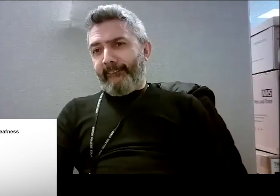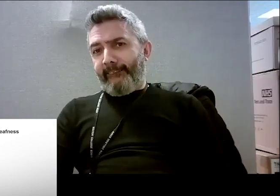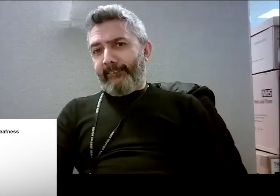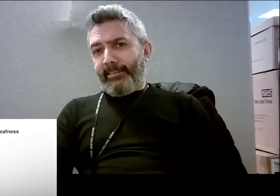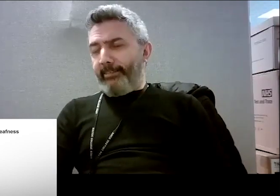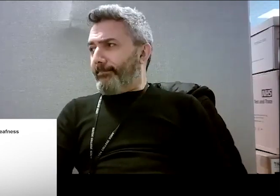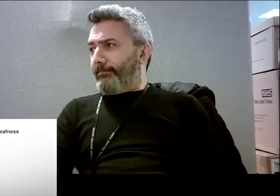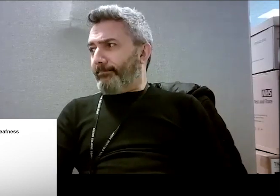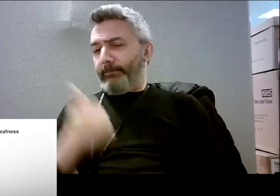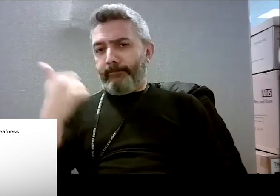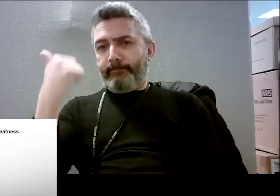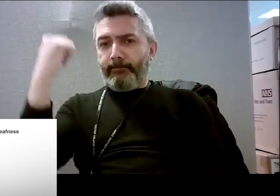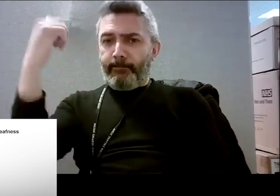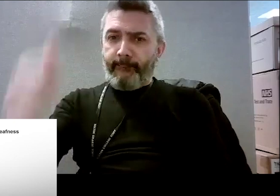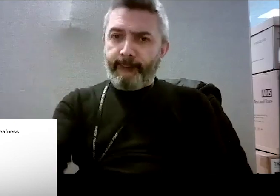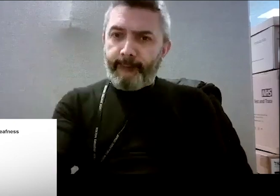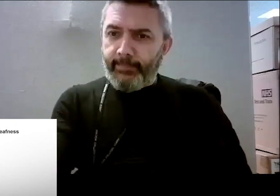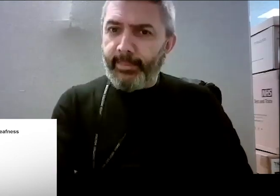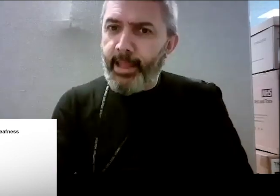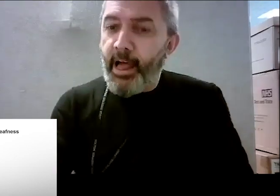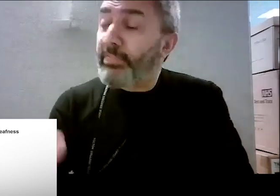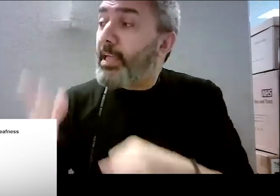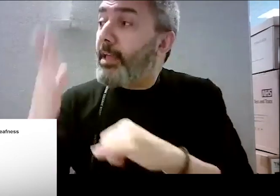have a hearing child in a family of all deaf people.